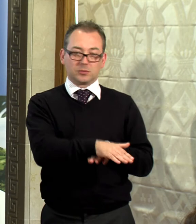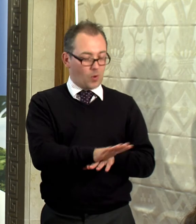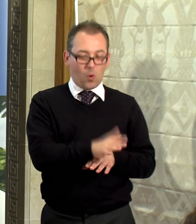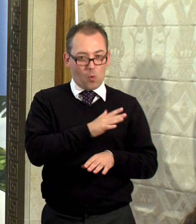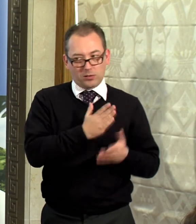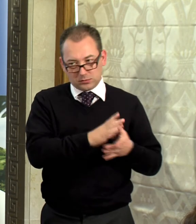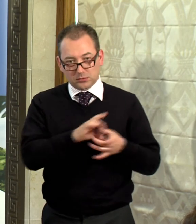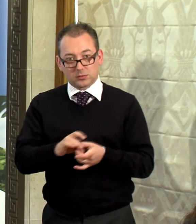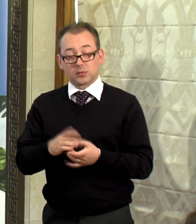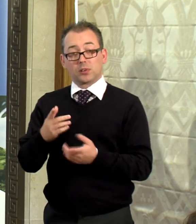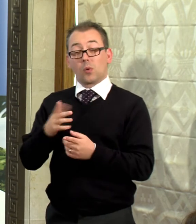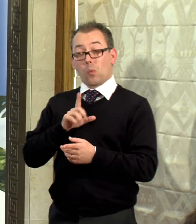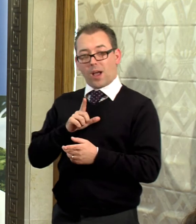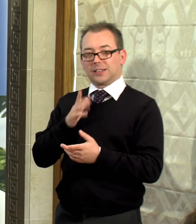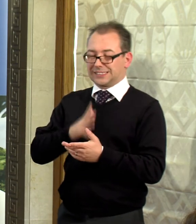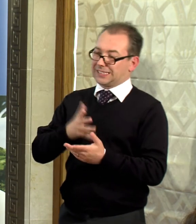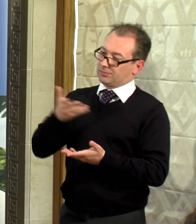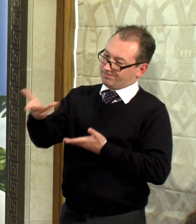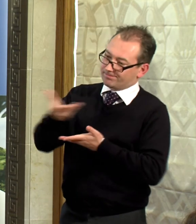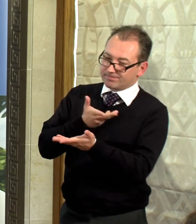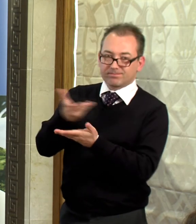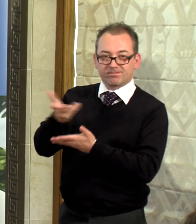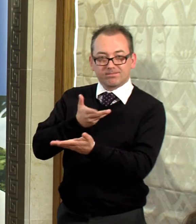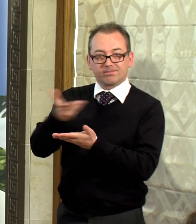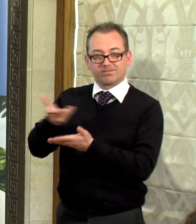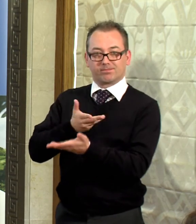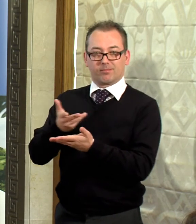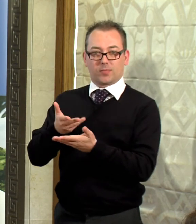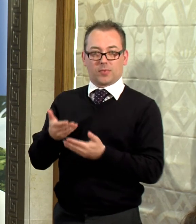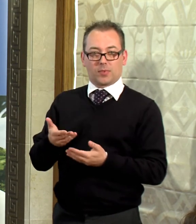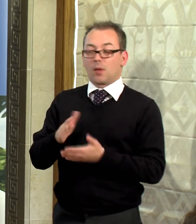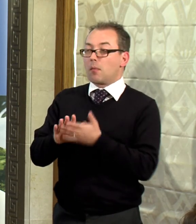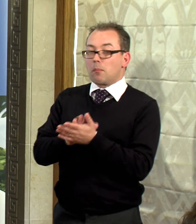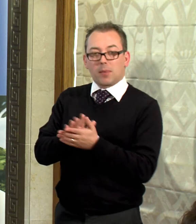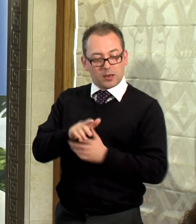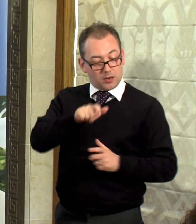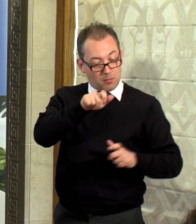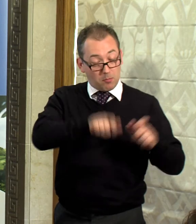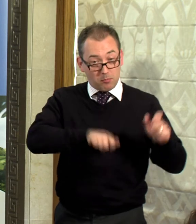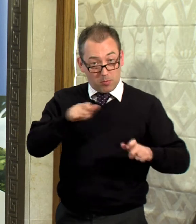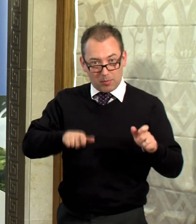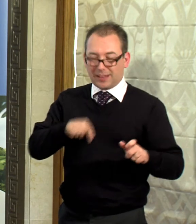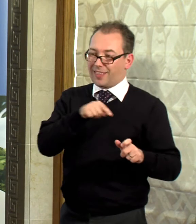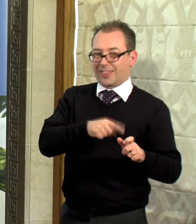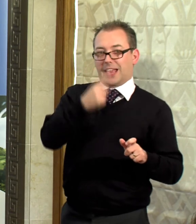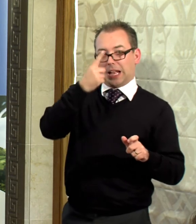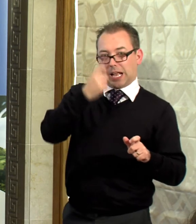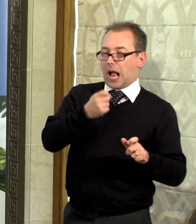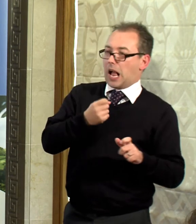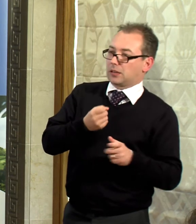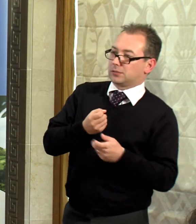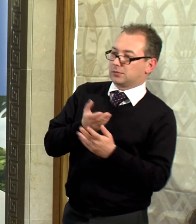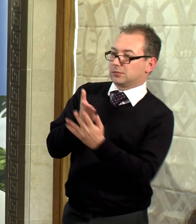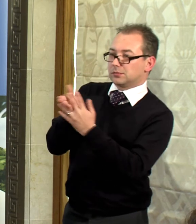instance, promoting dialogue and providing more opportunities for the general public to engage with access